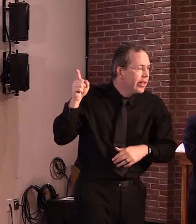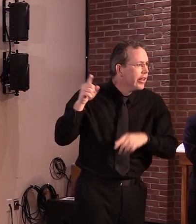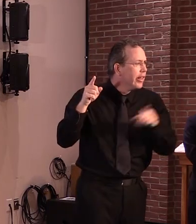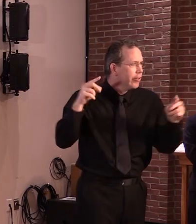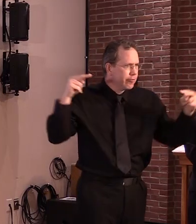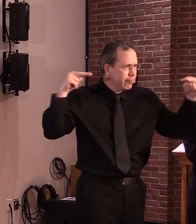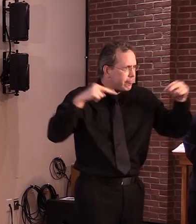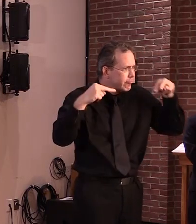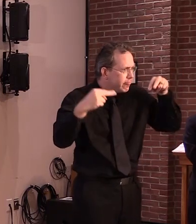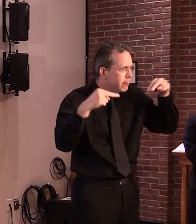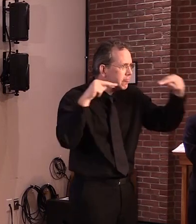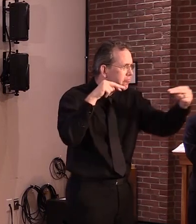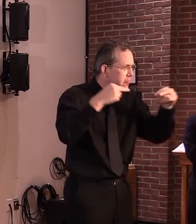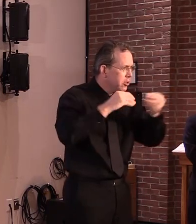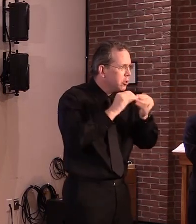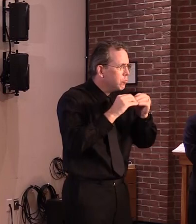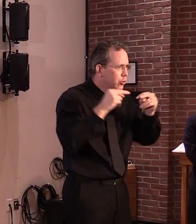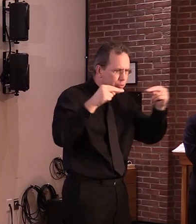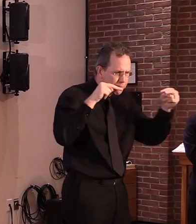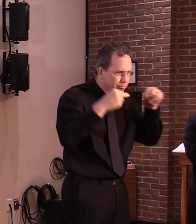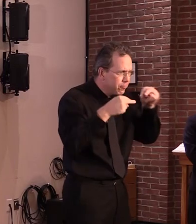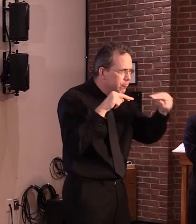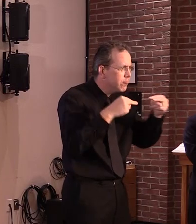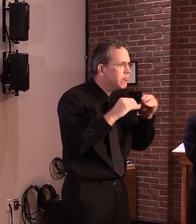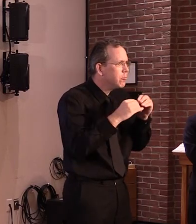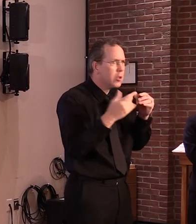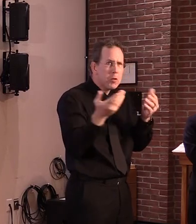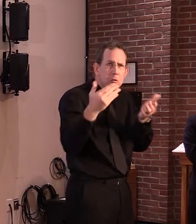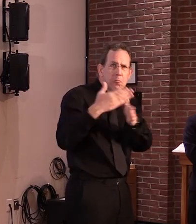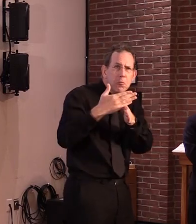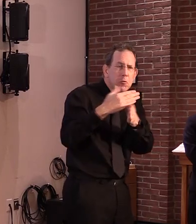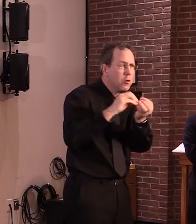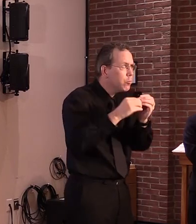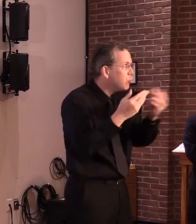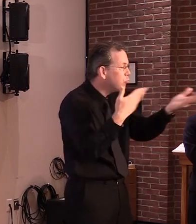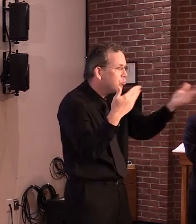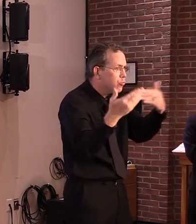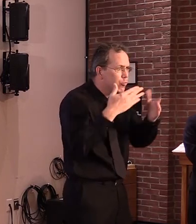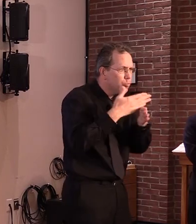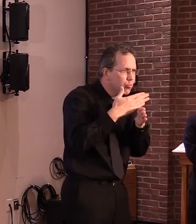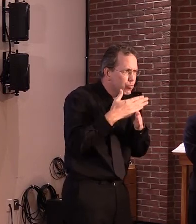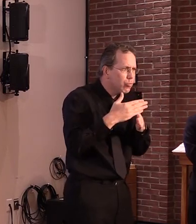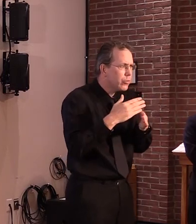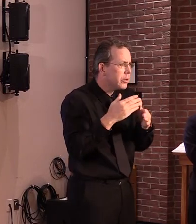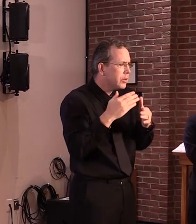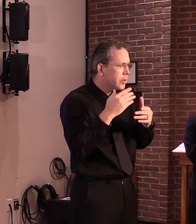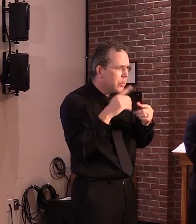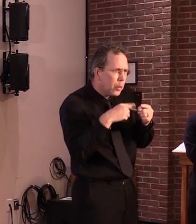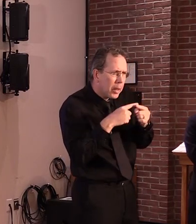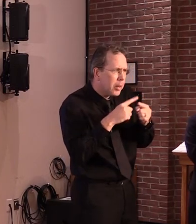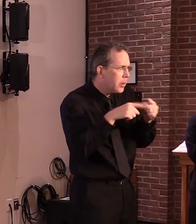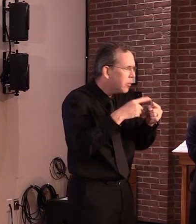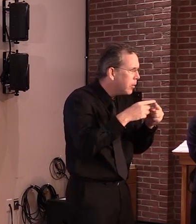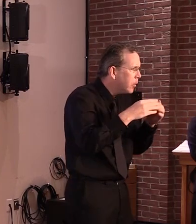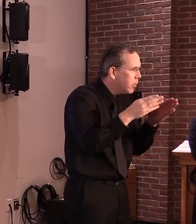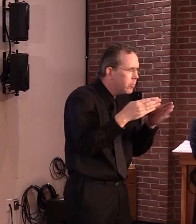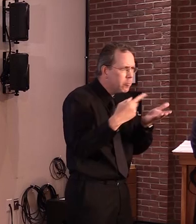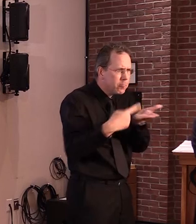reopen its tourism and leisure travel industries without restrictions. As we know, these industries are critical to Vermont's